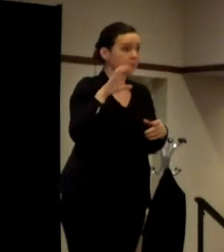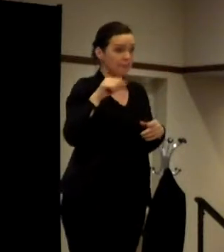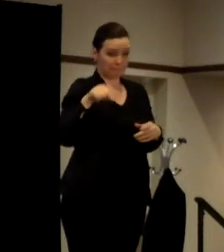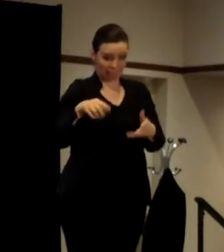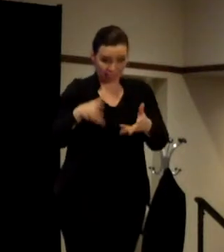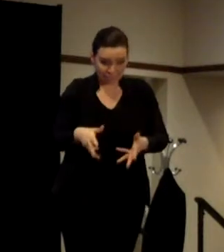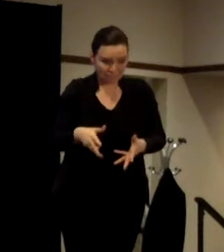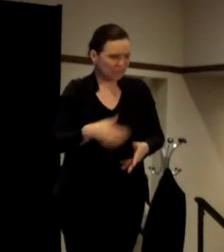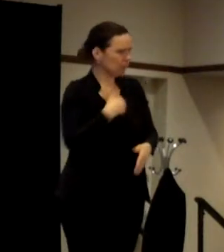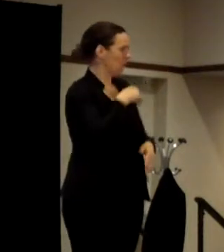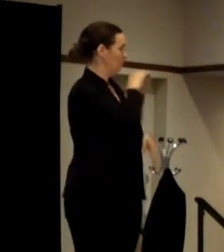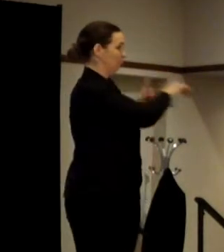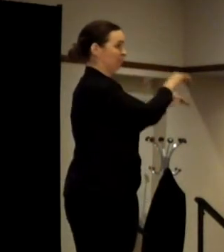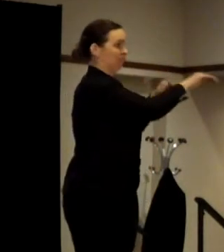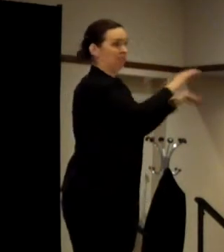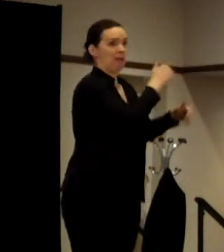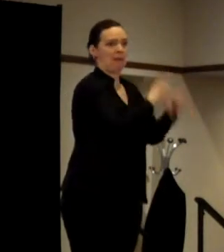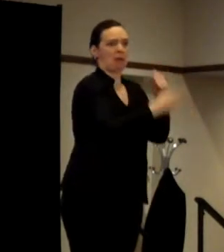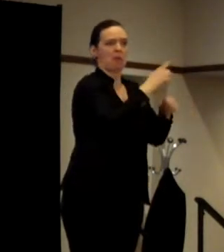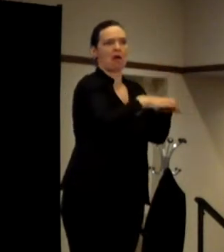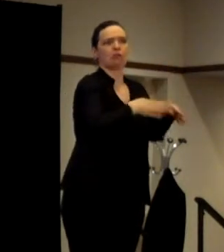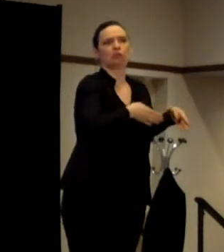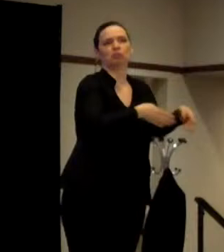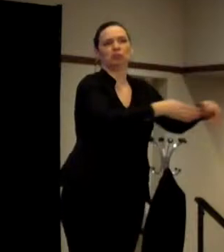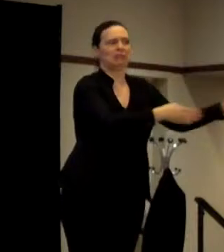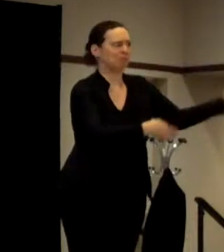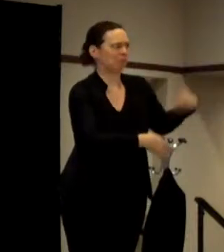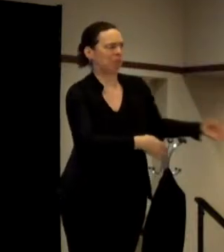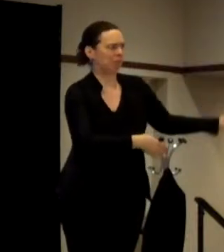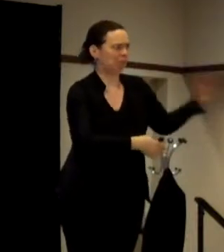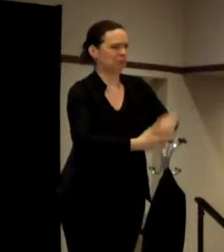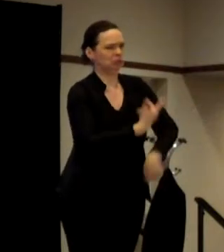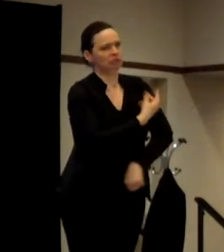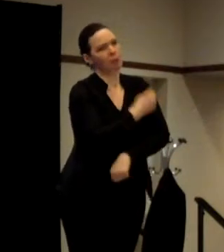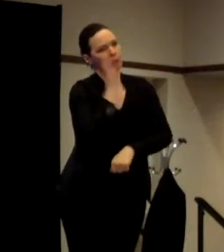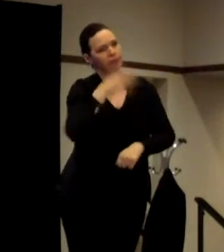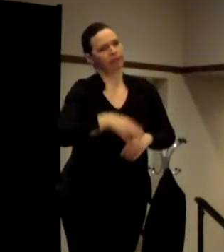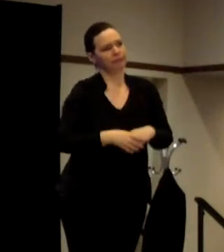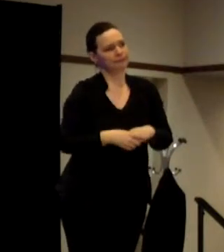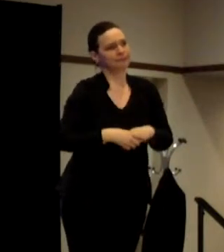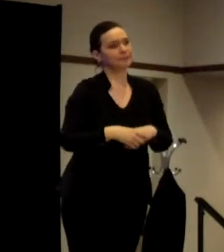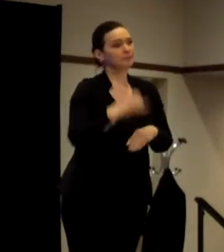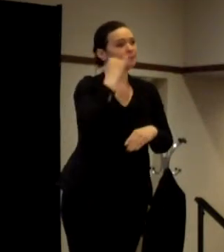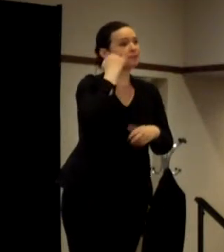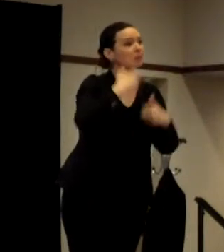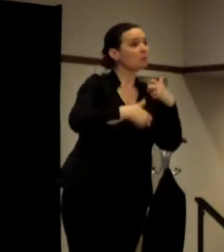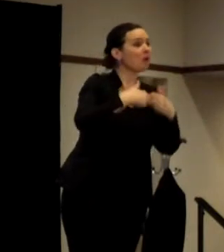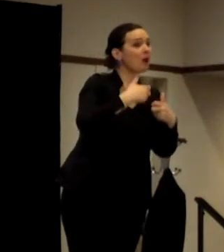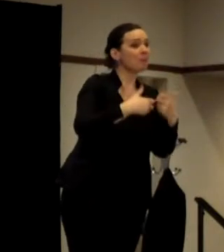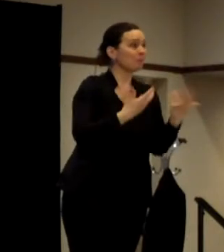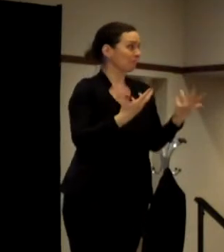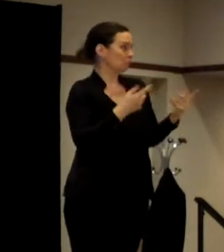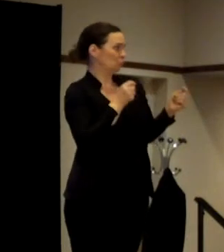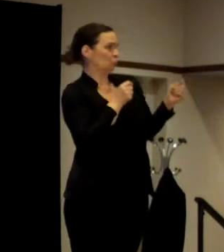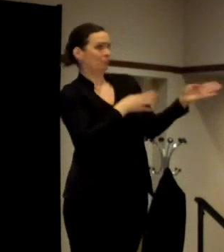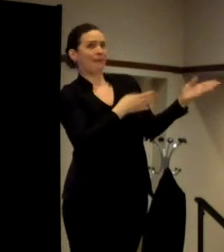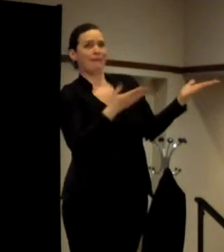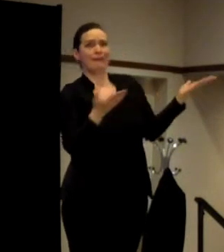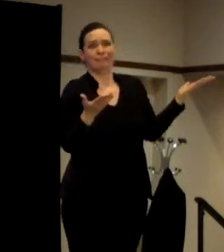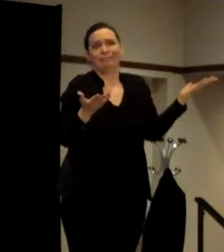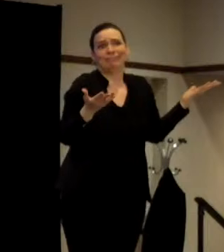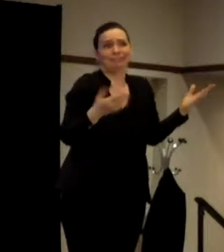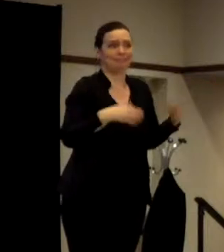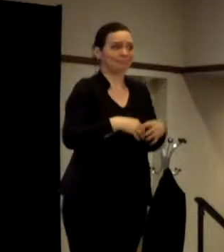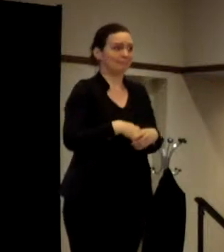won't waste a shot. And then if anybody's got a problem with that, too bad. But we don't want to get in a situation